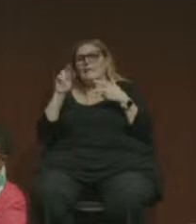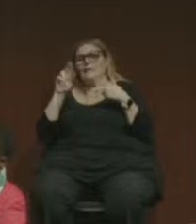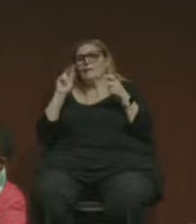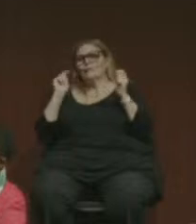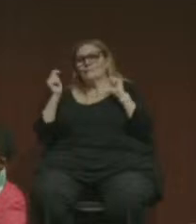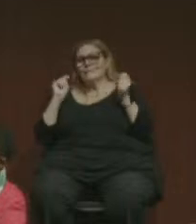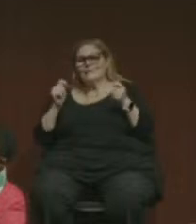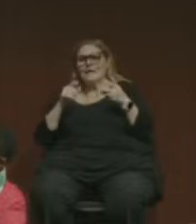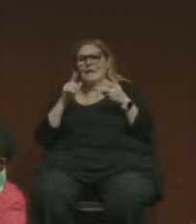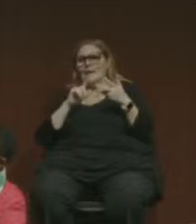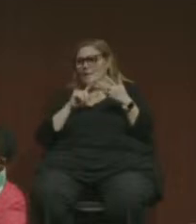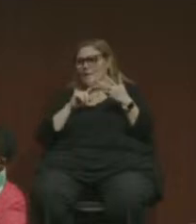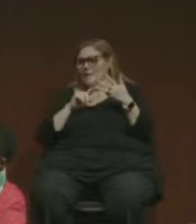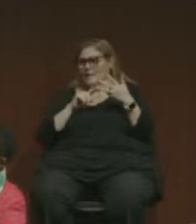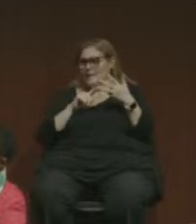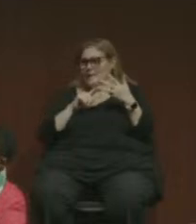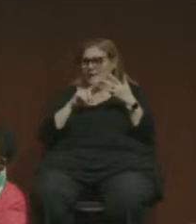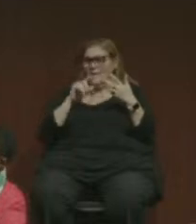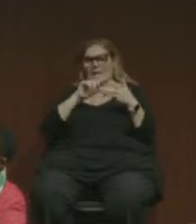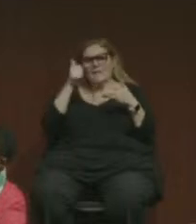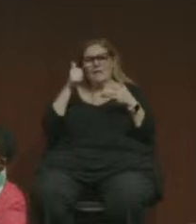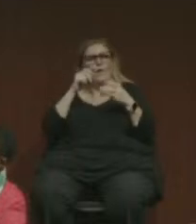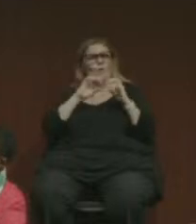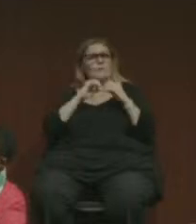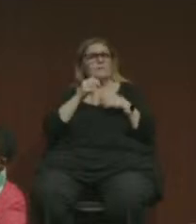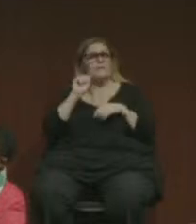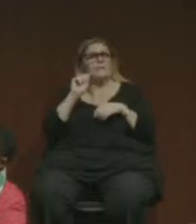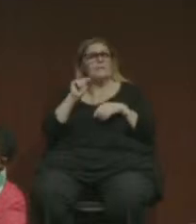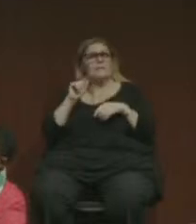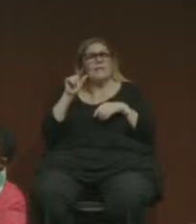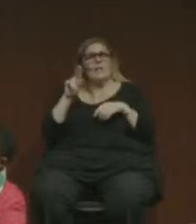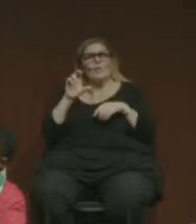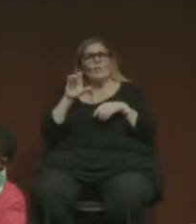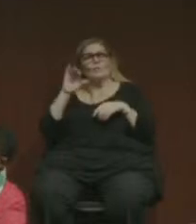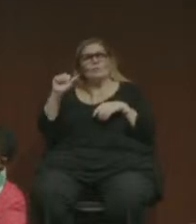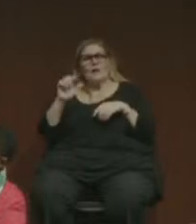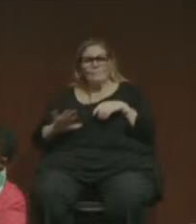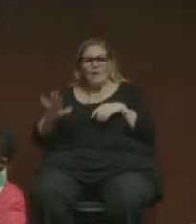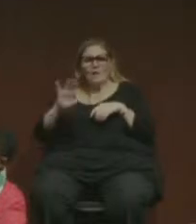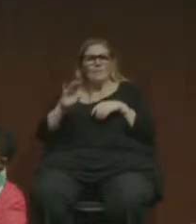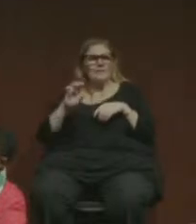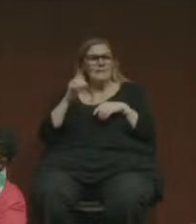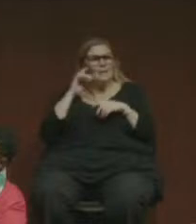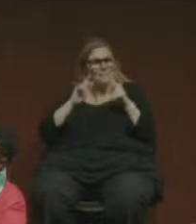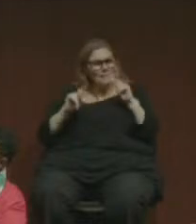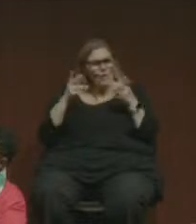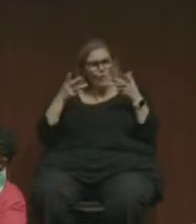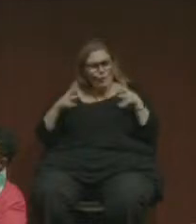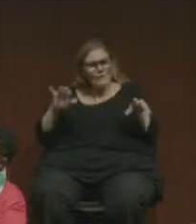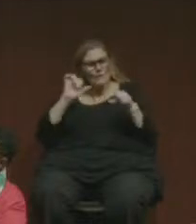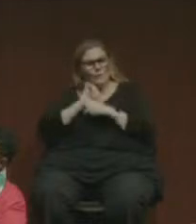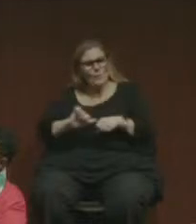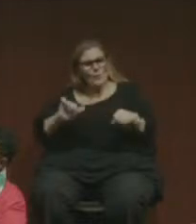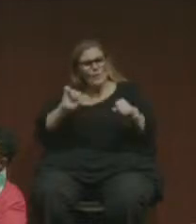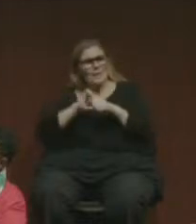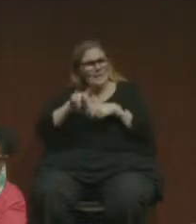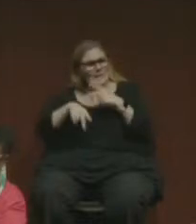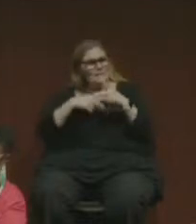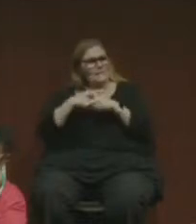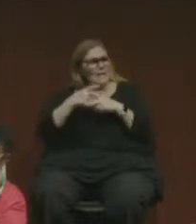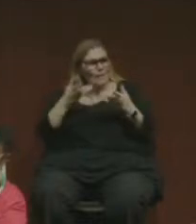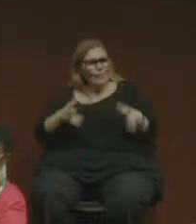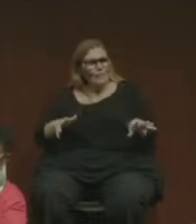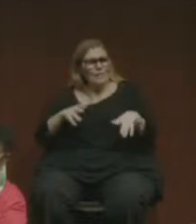know, ECAD in, that's based in St. Lucia, but it's talking about queer rights throughout the Eastern Caribbean. There are people doing the work